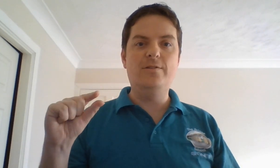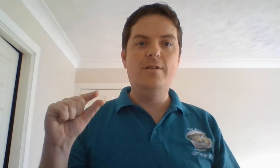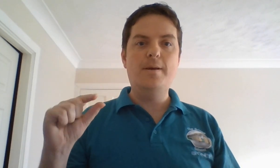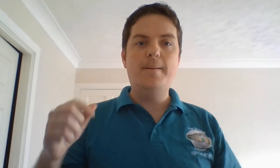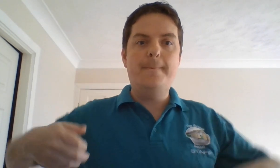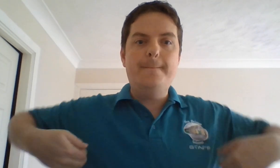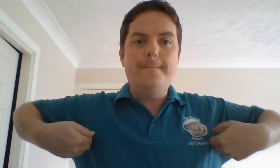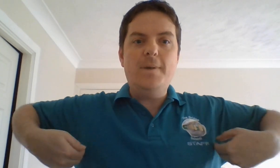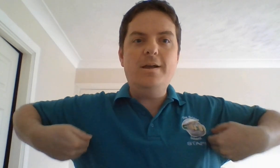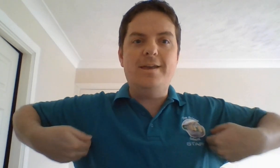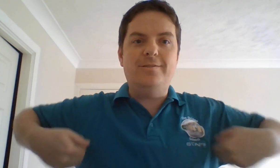monkeys.